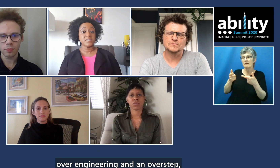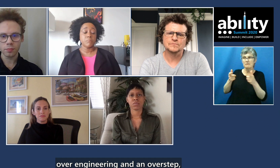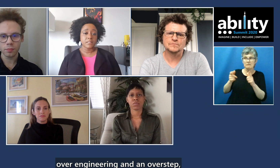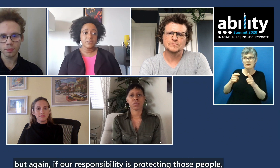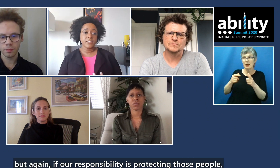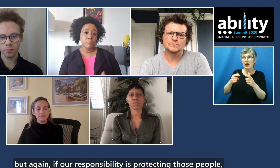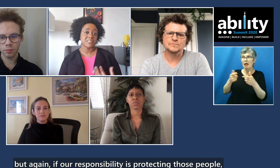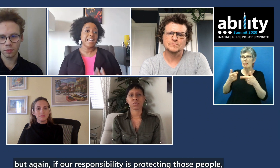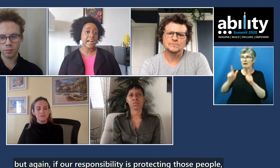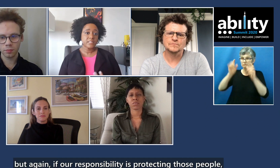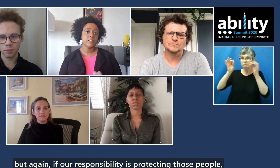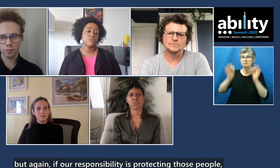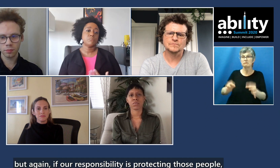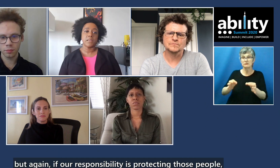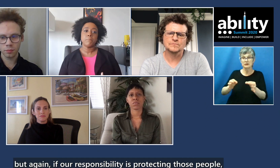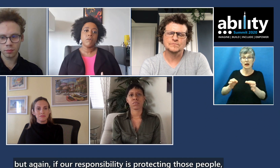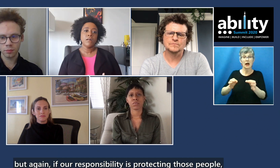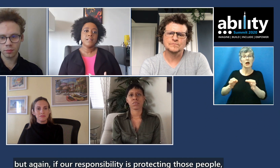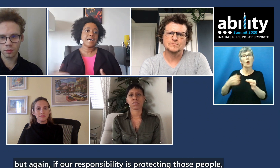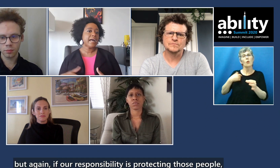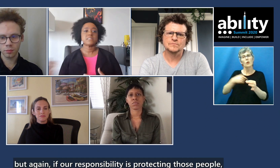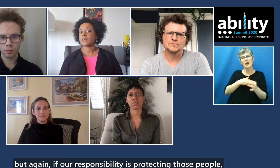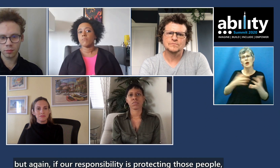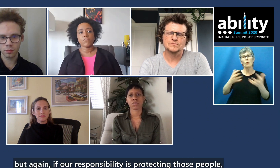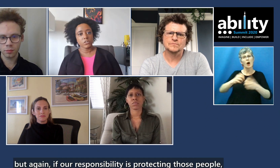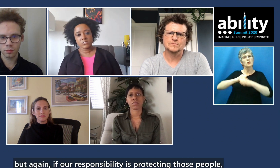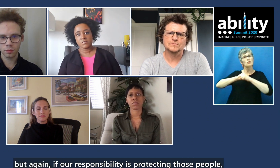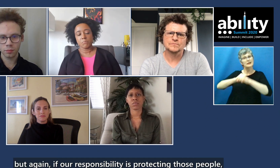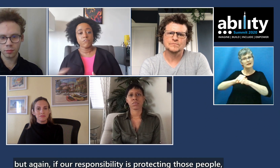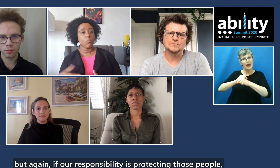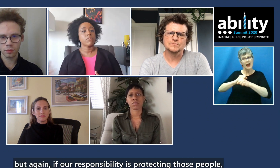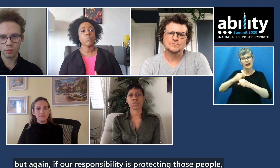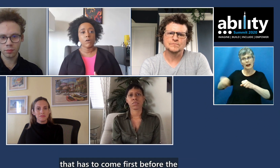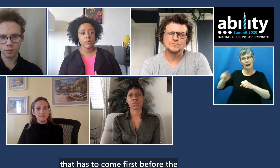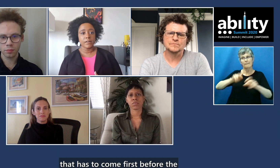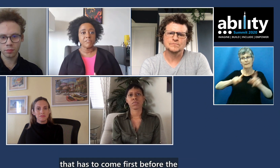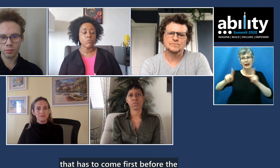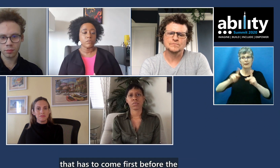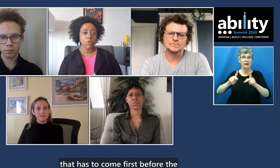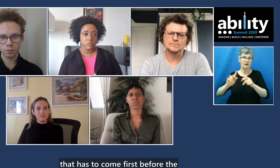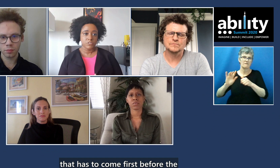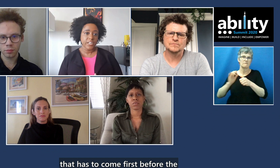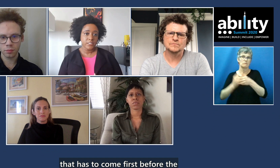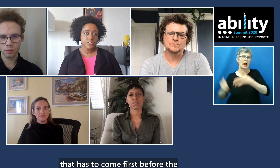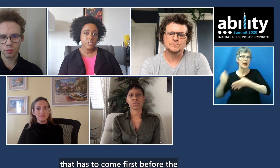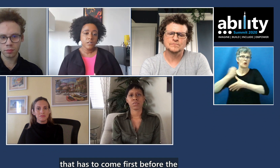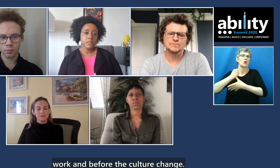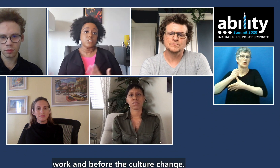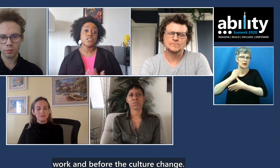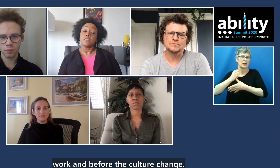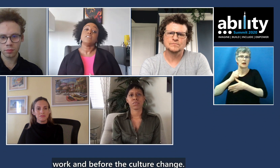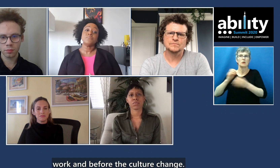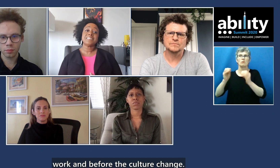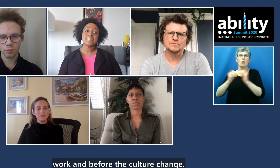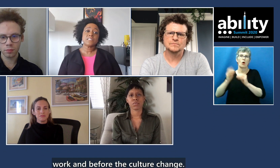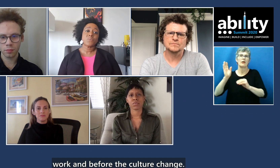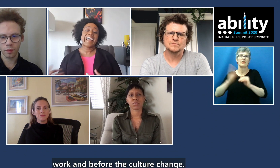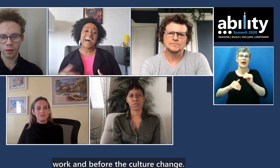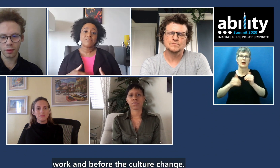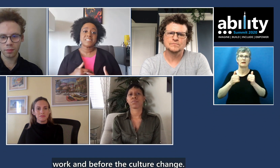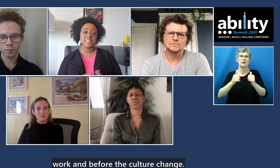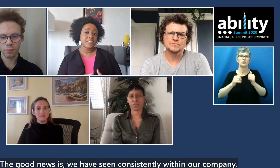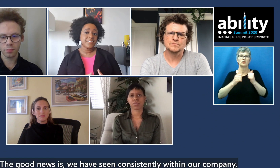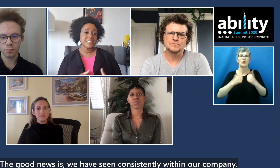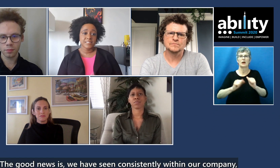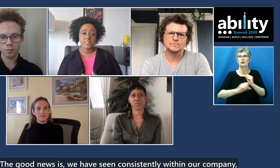our responsibility is protecting those people, that has to come first before the work and before the culture change. The good news is